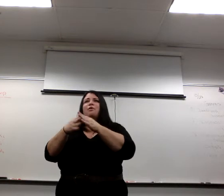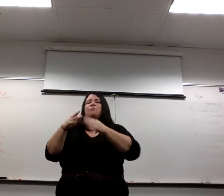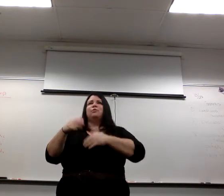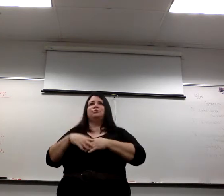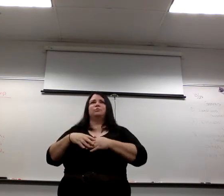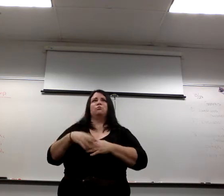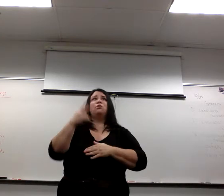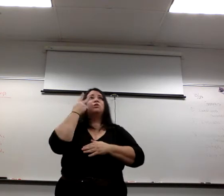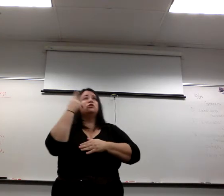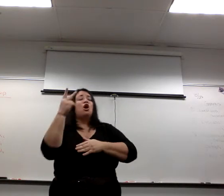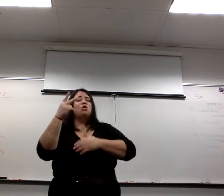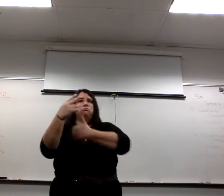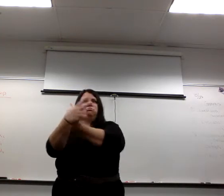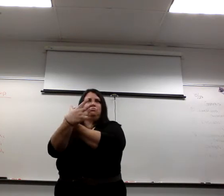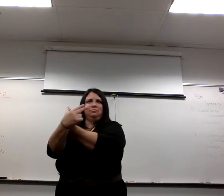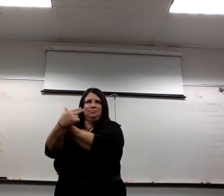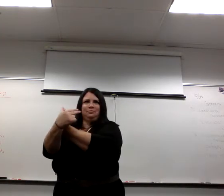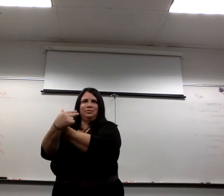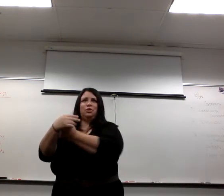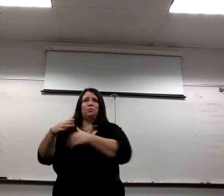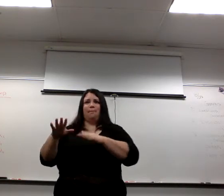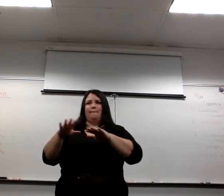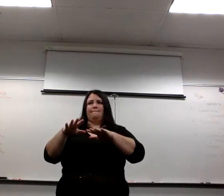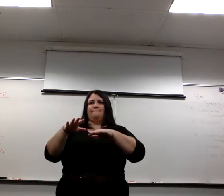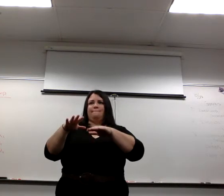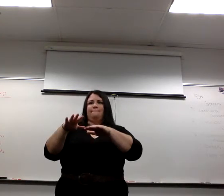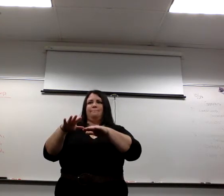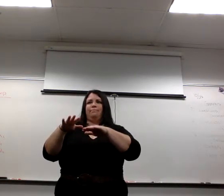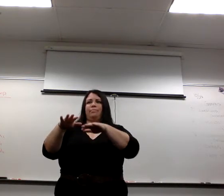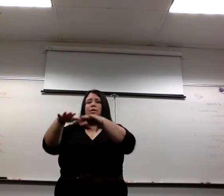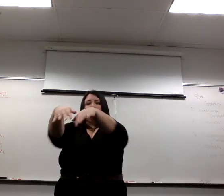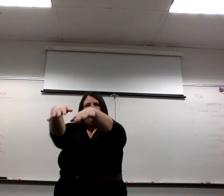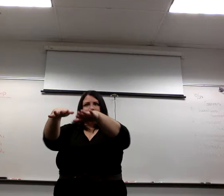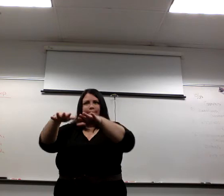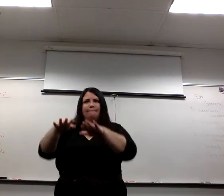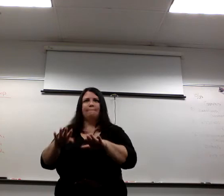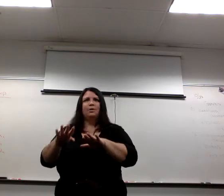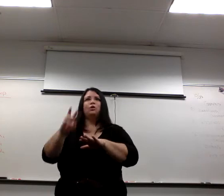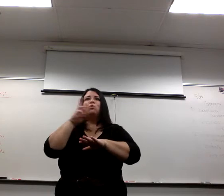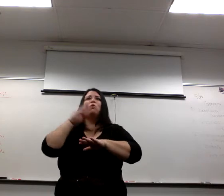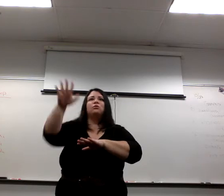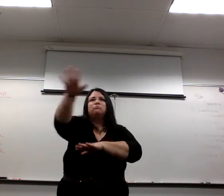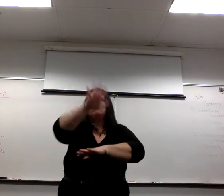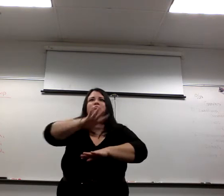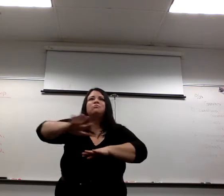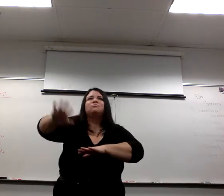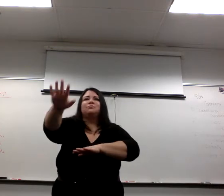the beachfront, and the equivalent was $2 US for like 3 nights